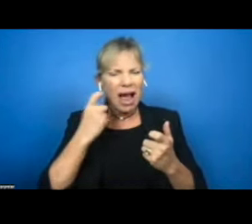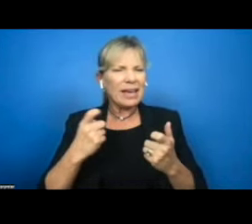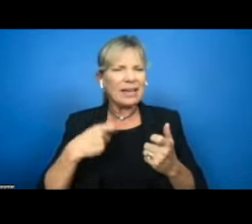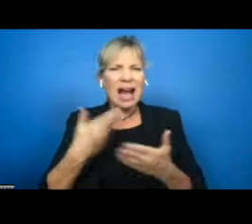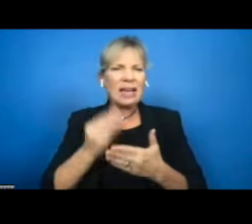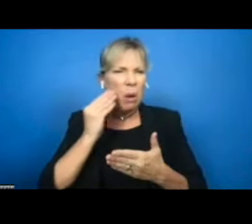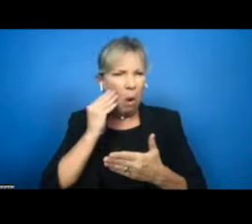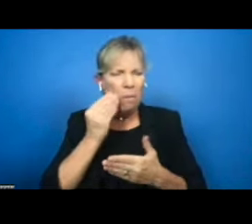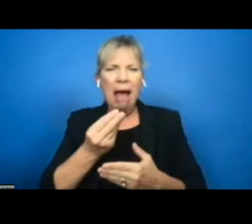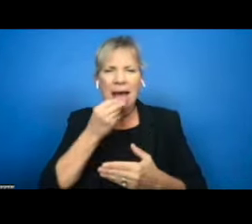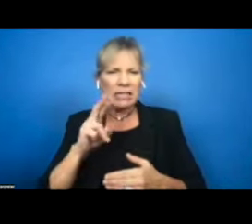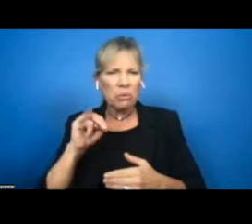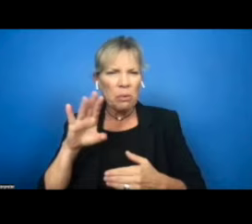beer.